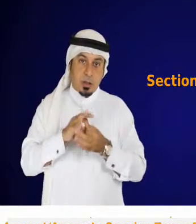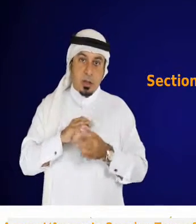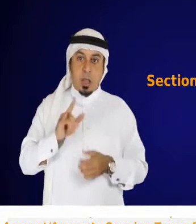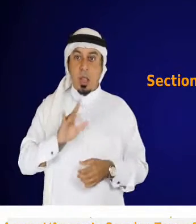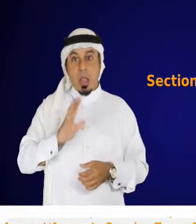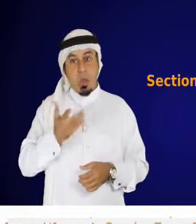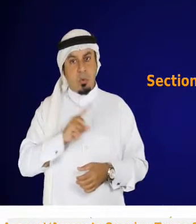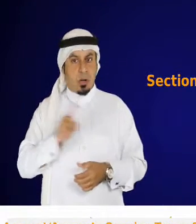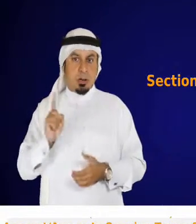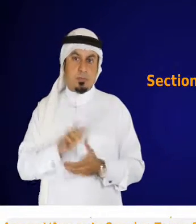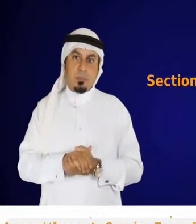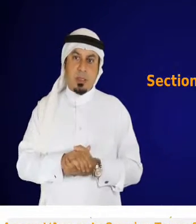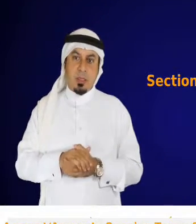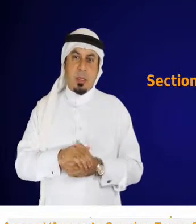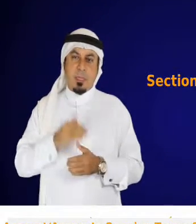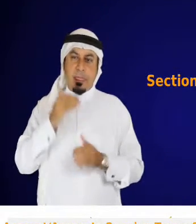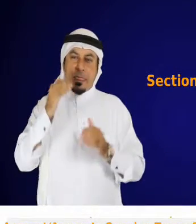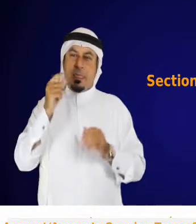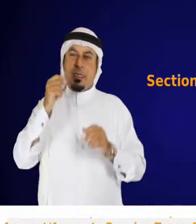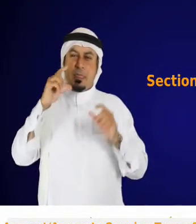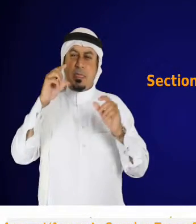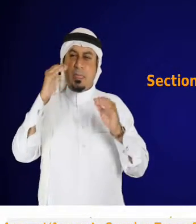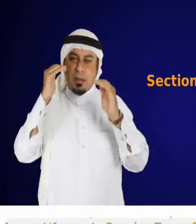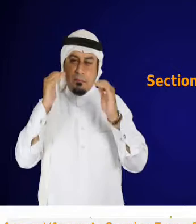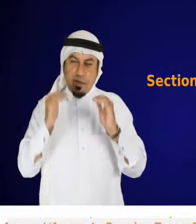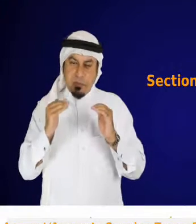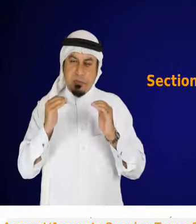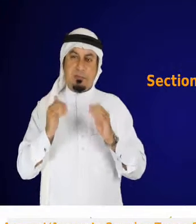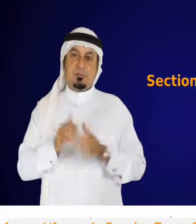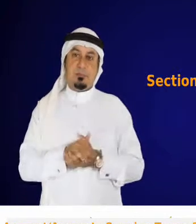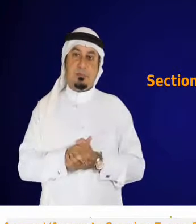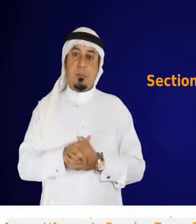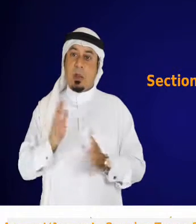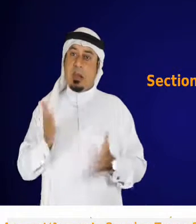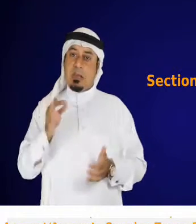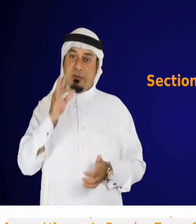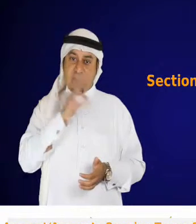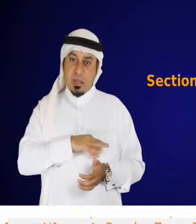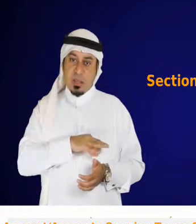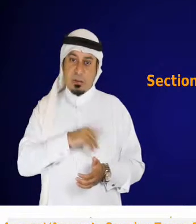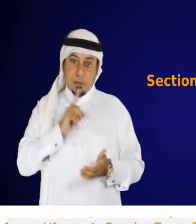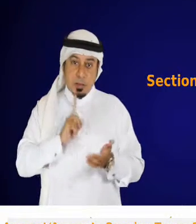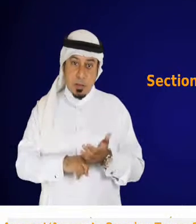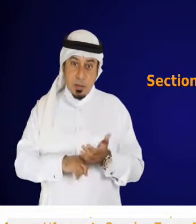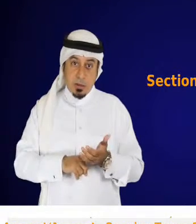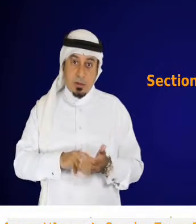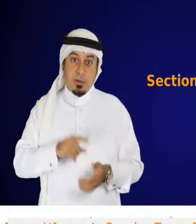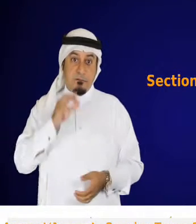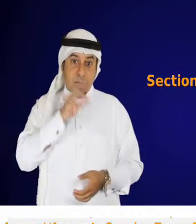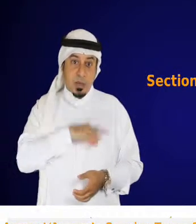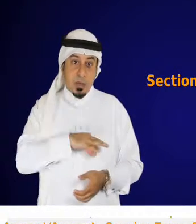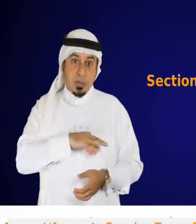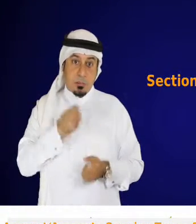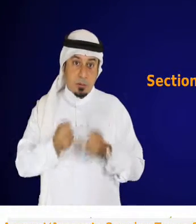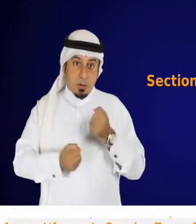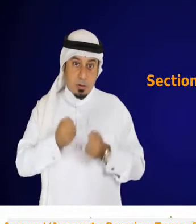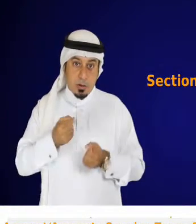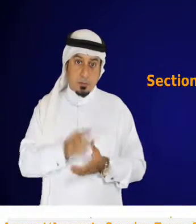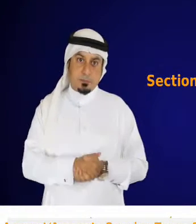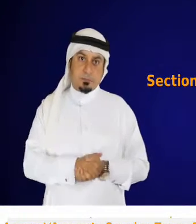including compound interest, payable until the interest is paid in full. Then and only then shall any such amounts so credited